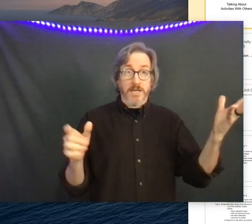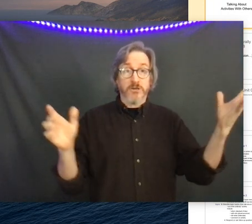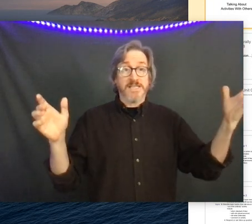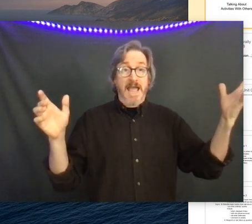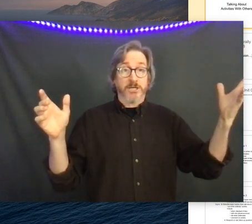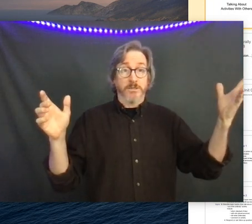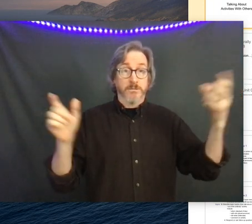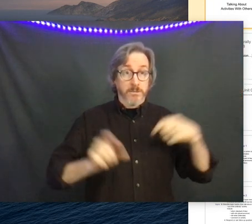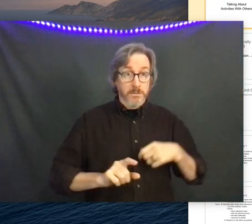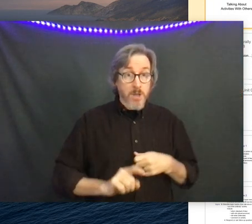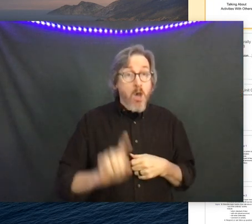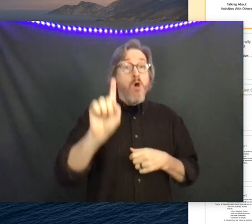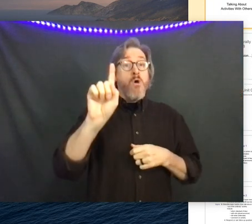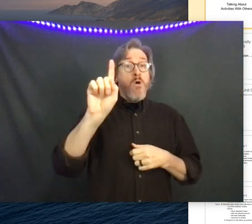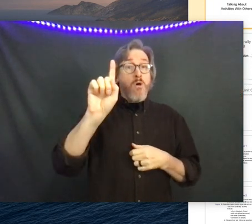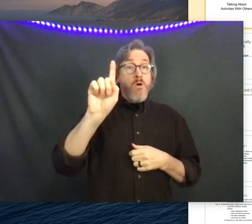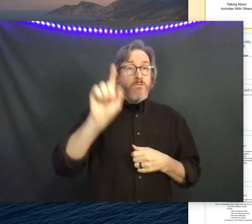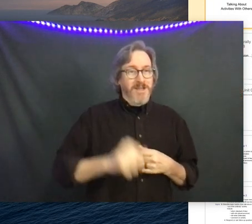here's the action.